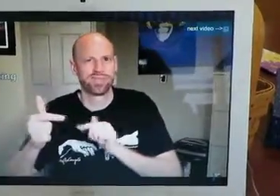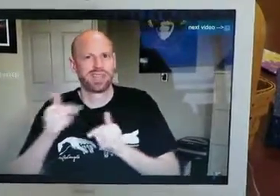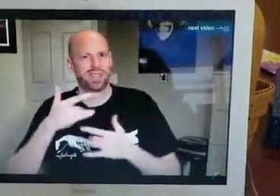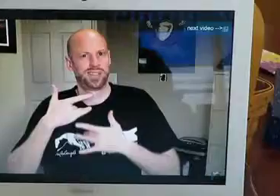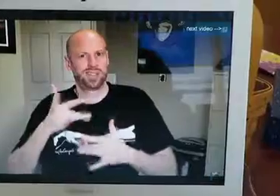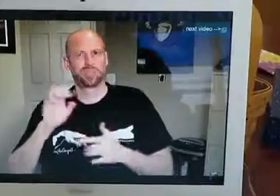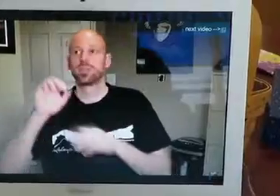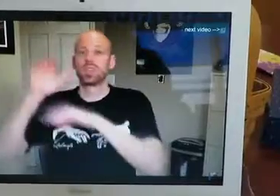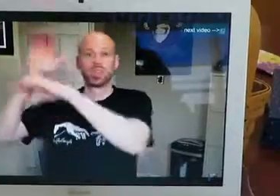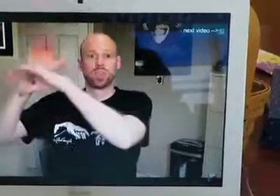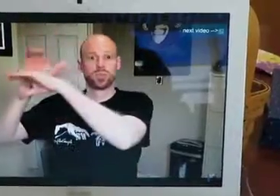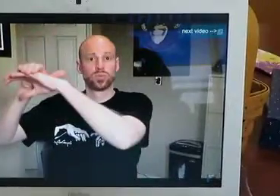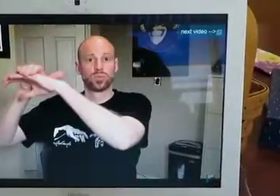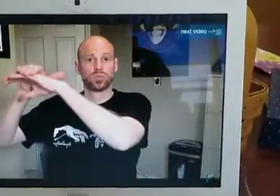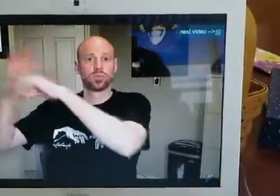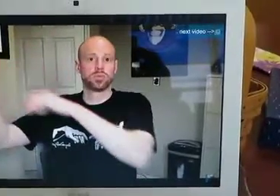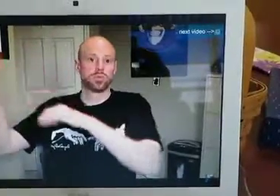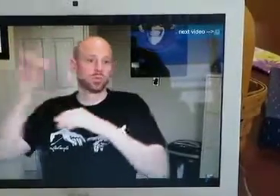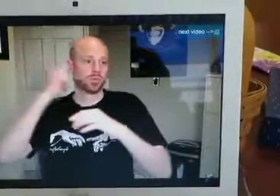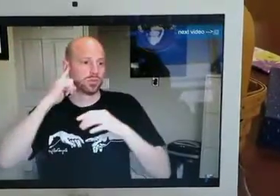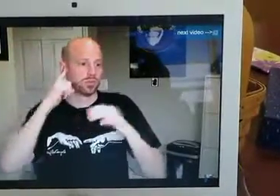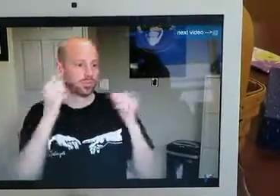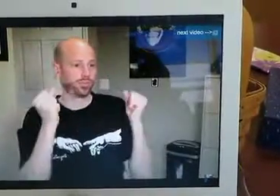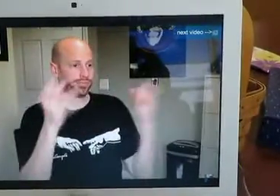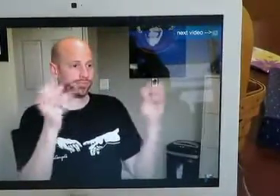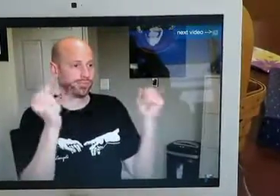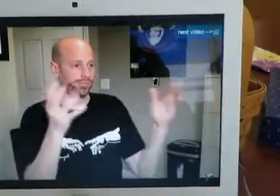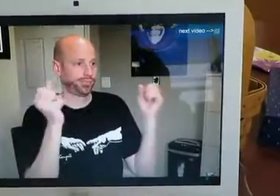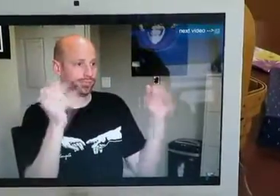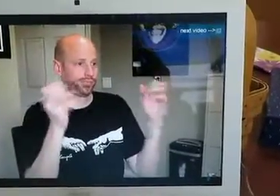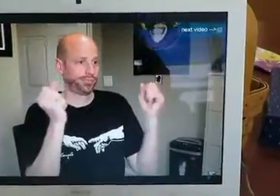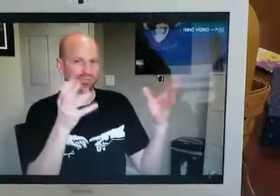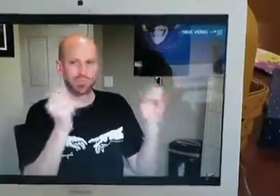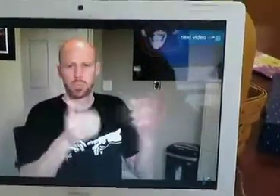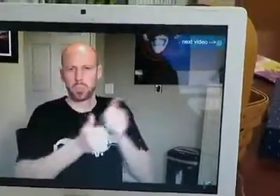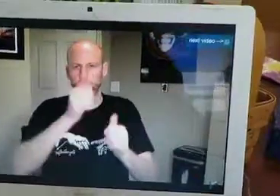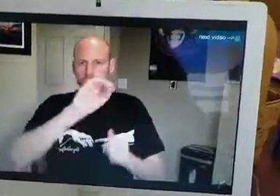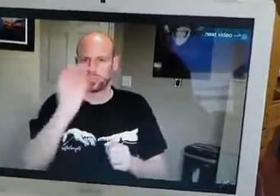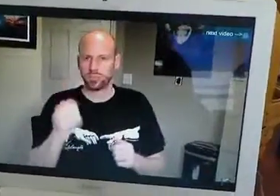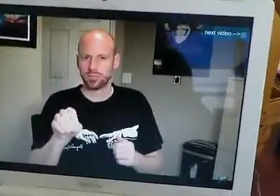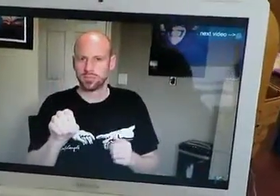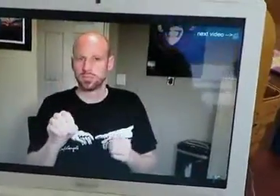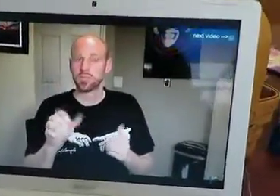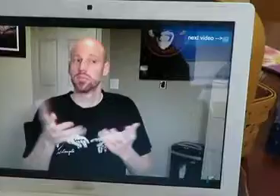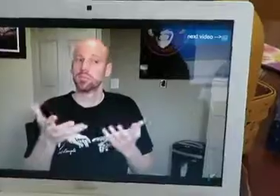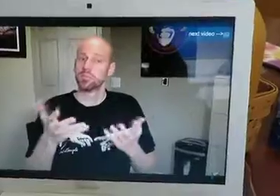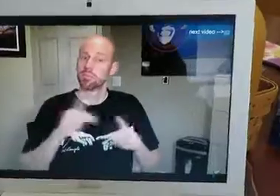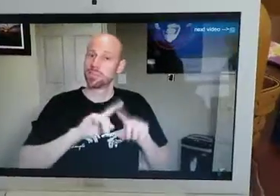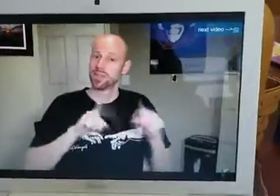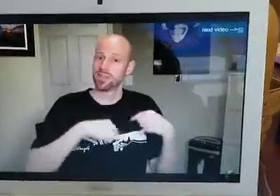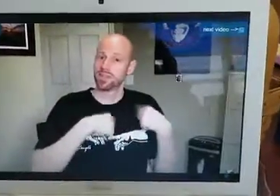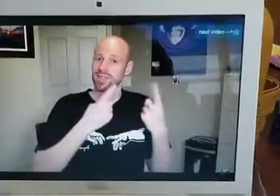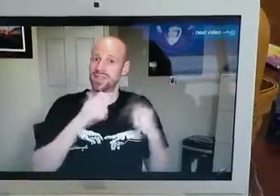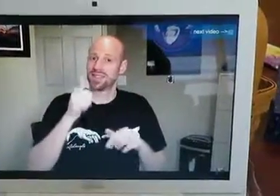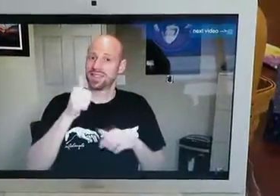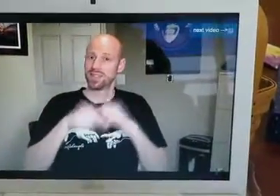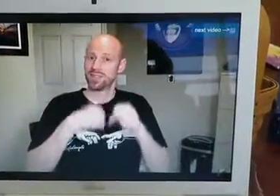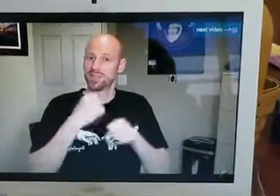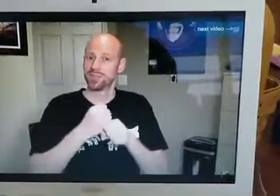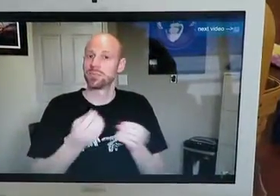turn taking, at least in interpreting, they'll hear and then switch it over